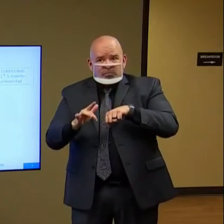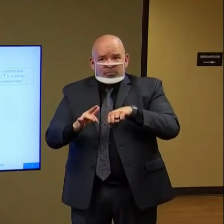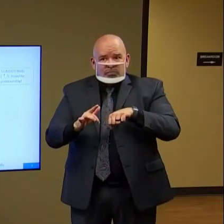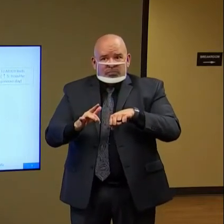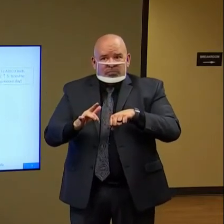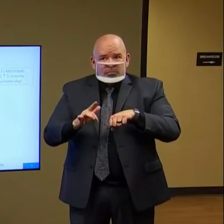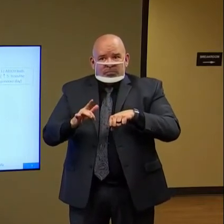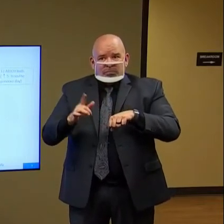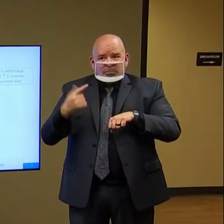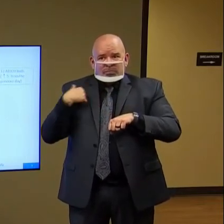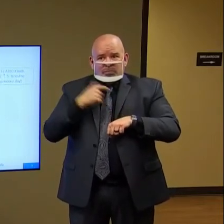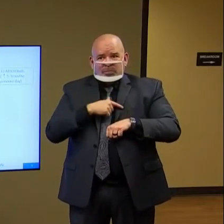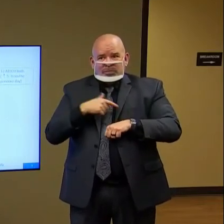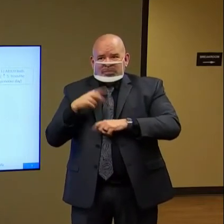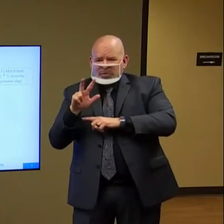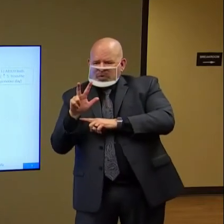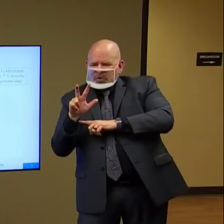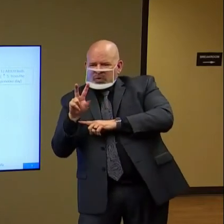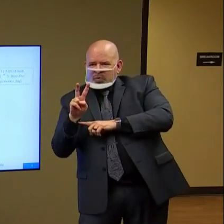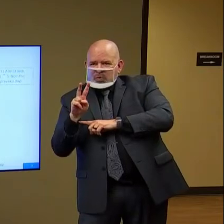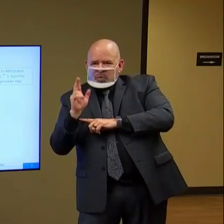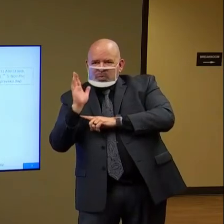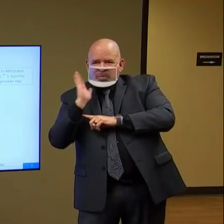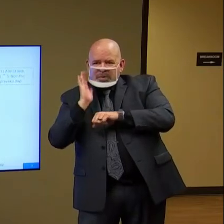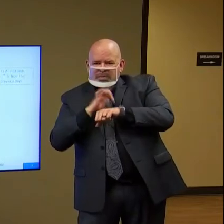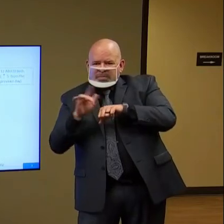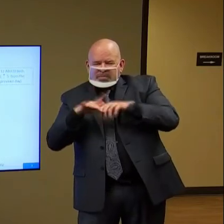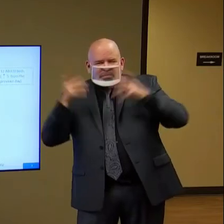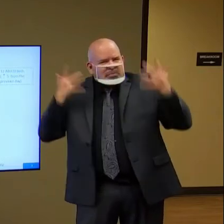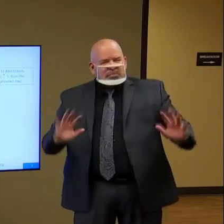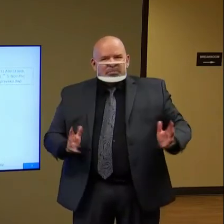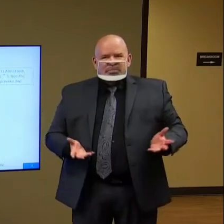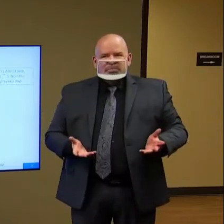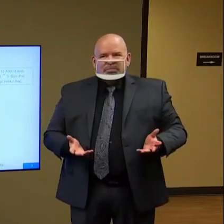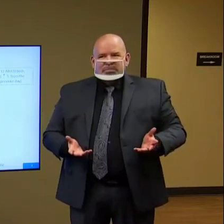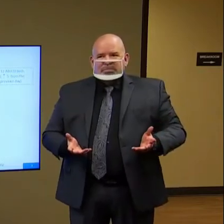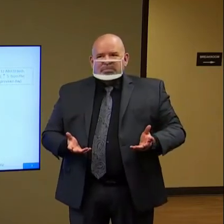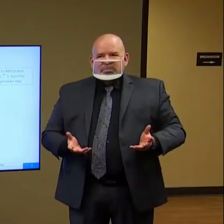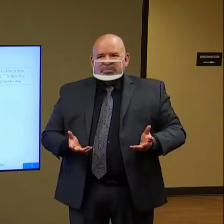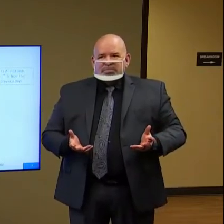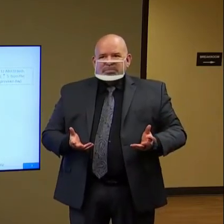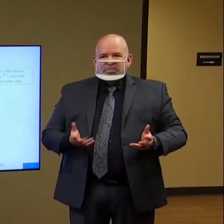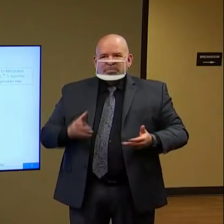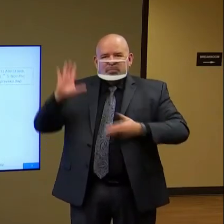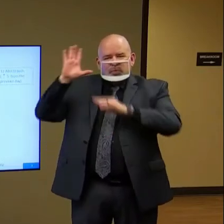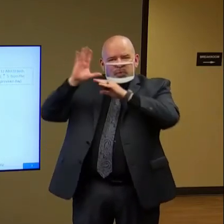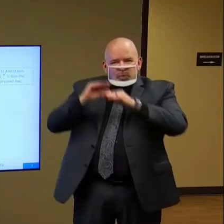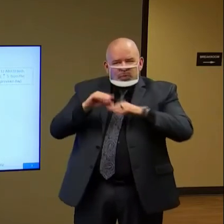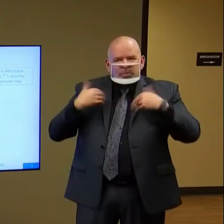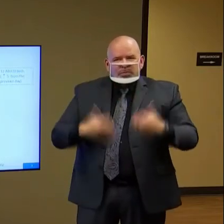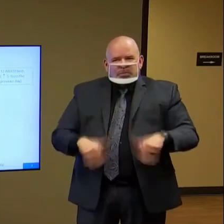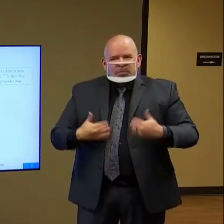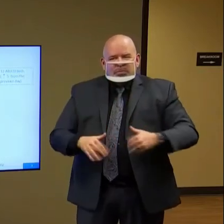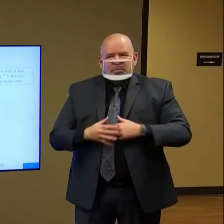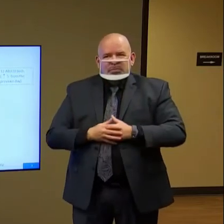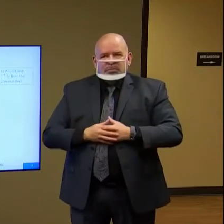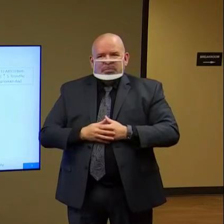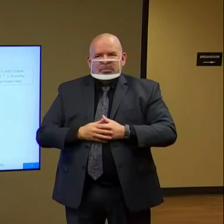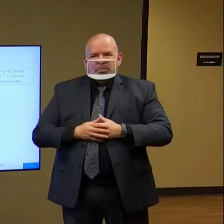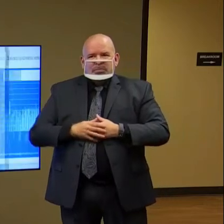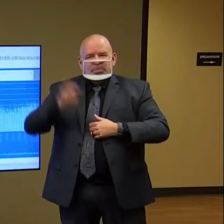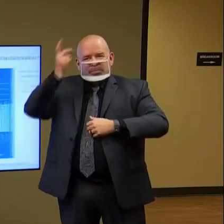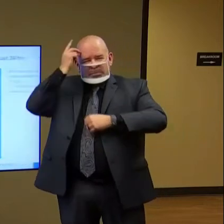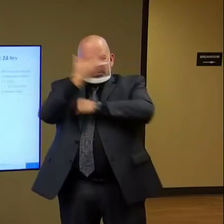beds available in the community. Again, this is a number that we don't want to be going down.